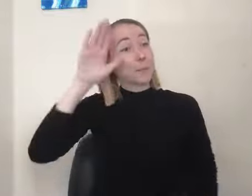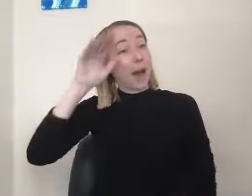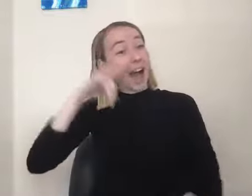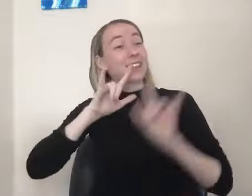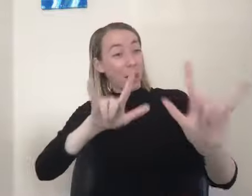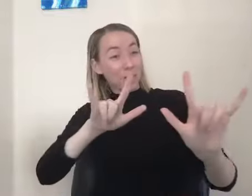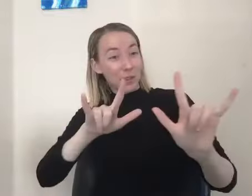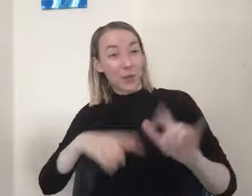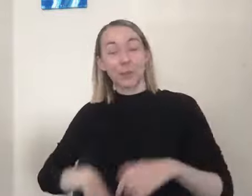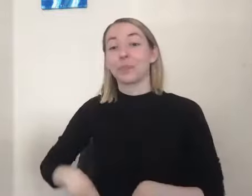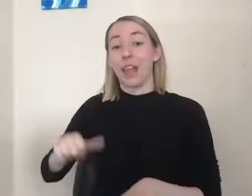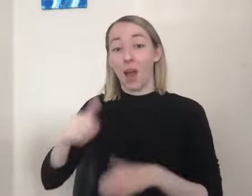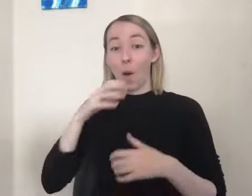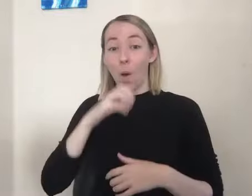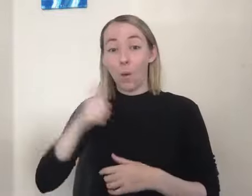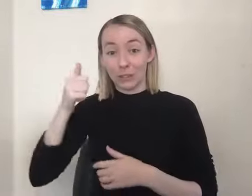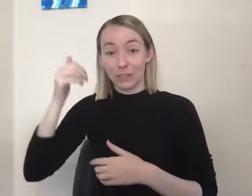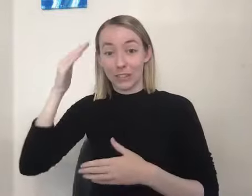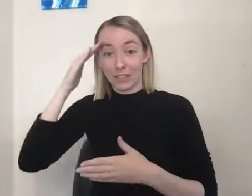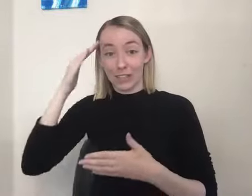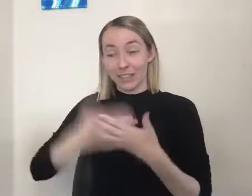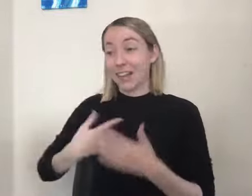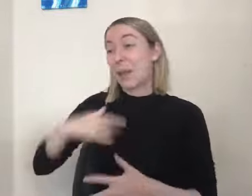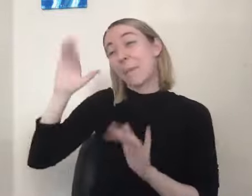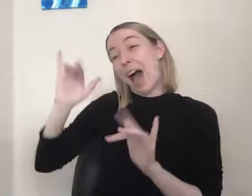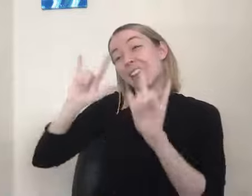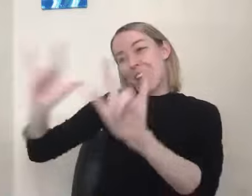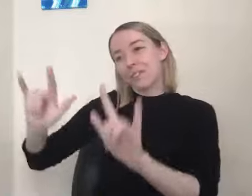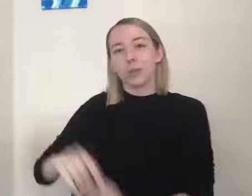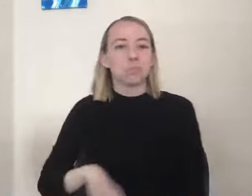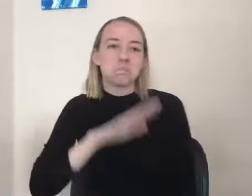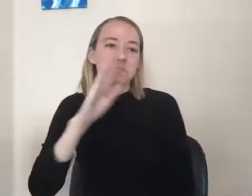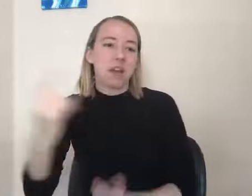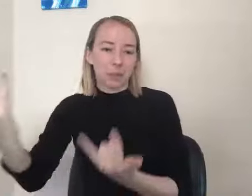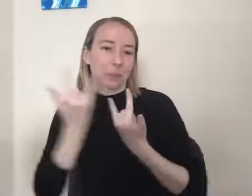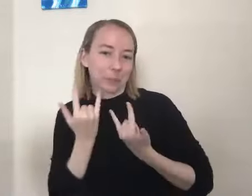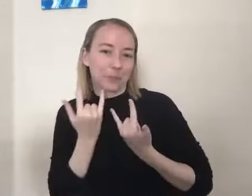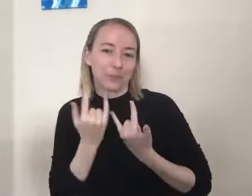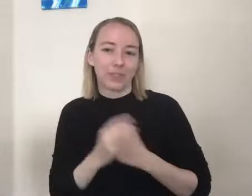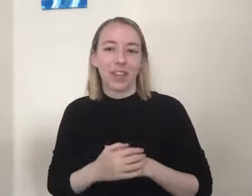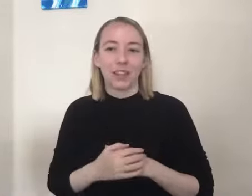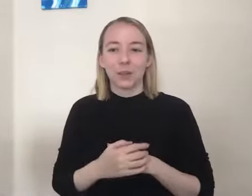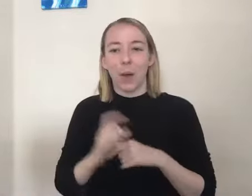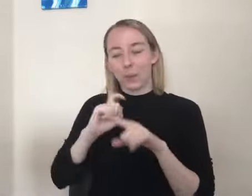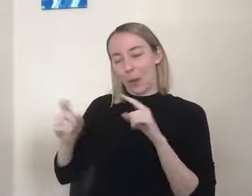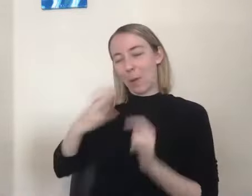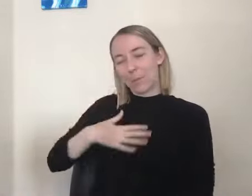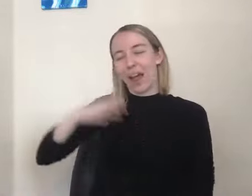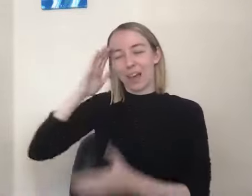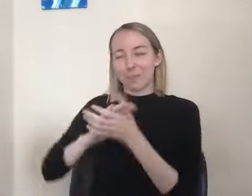until recently that if ever I phoned my sons, I would say to my young one, bye, love you, and he'd say, love you. And when I spoke to this one, I'd